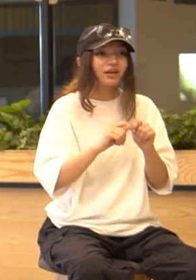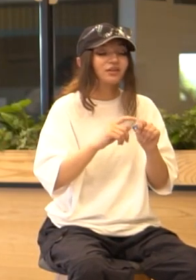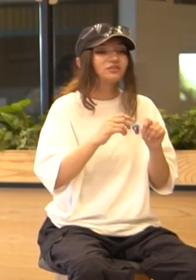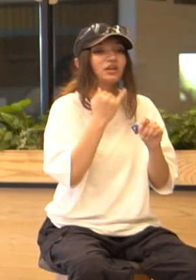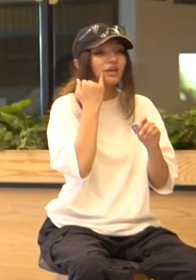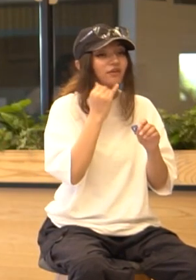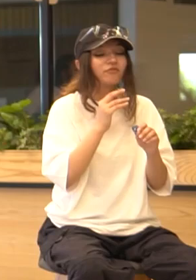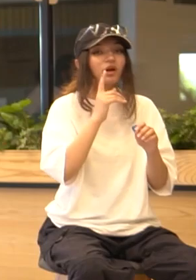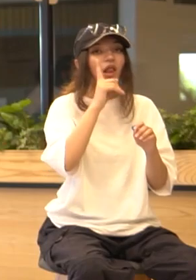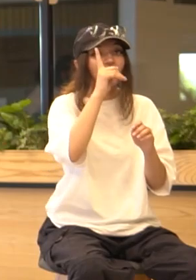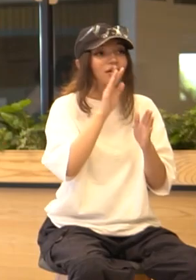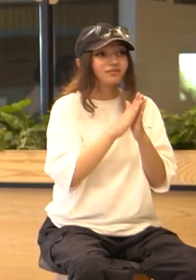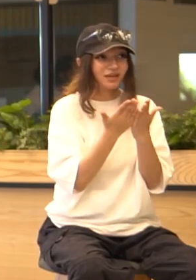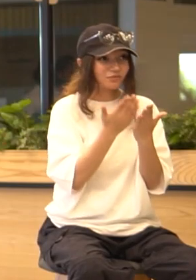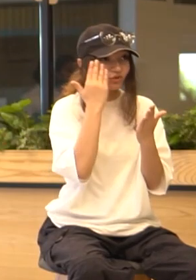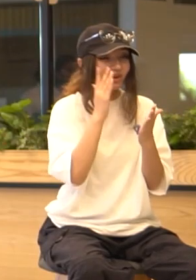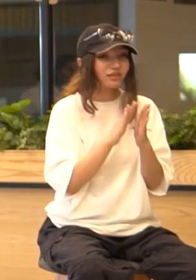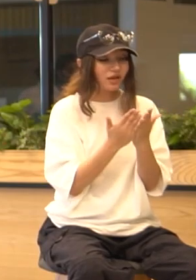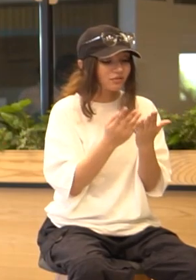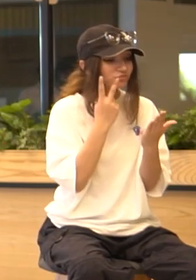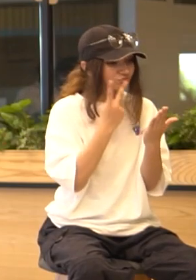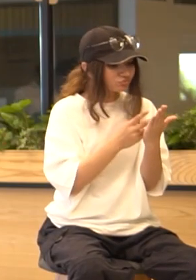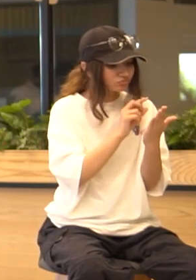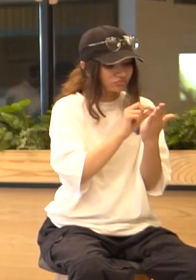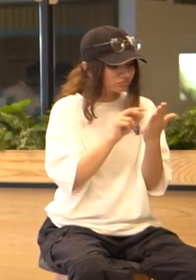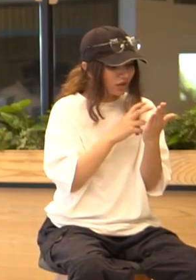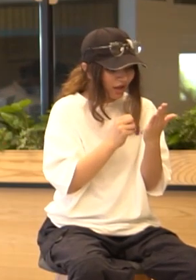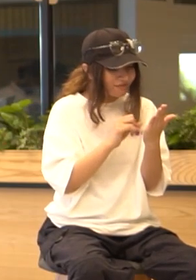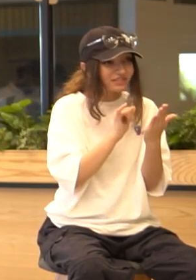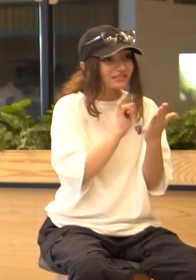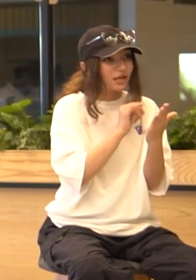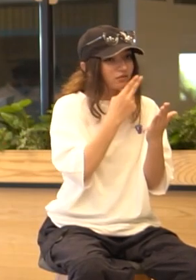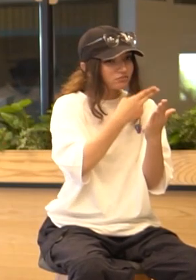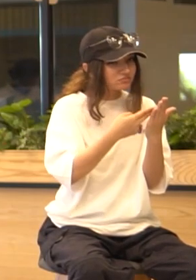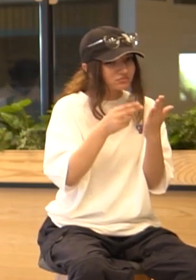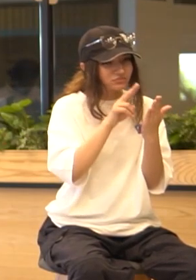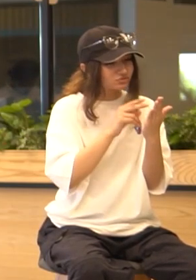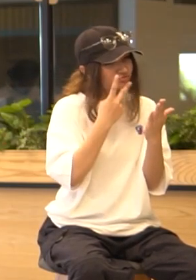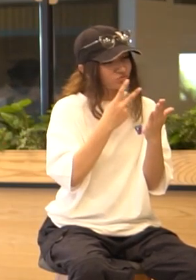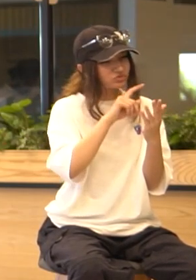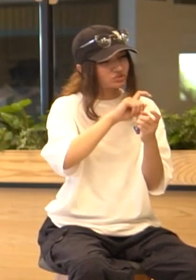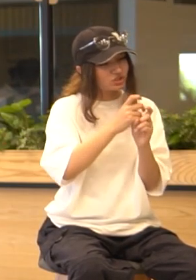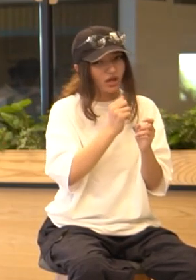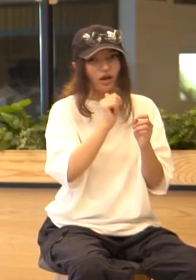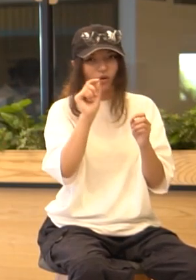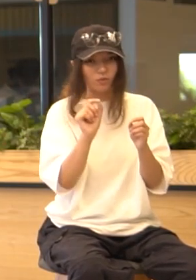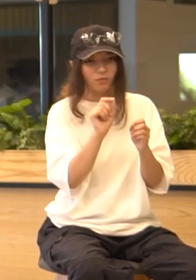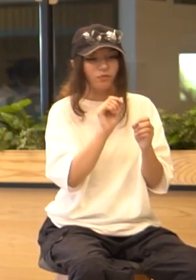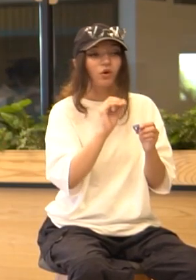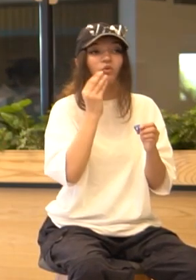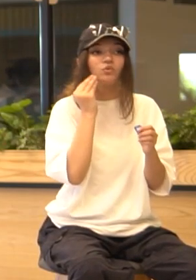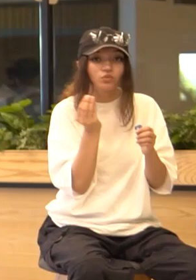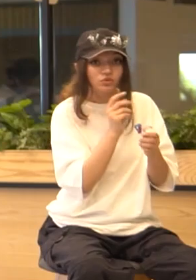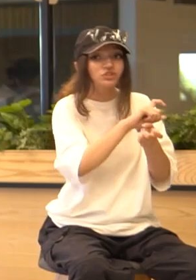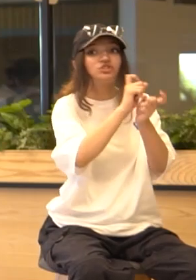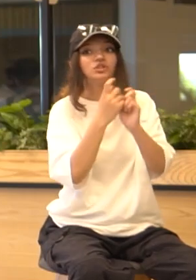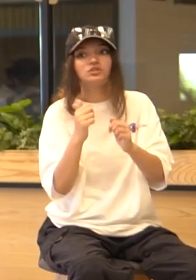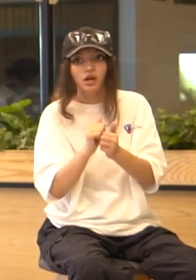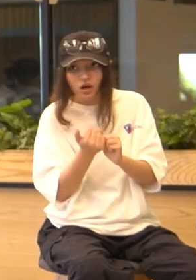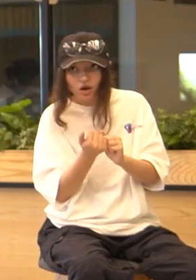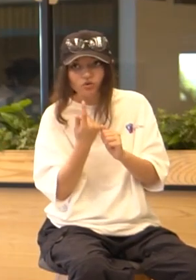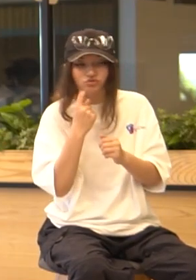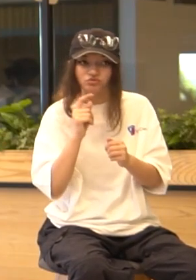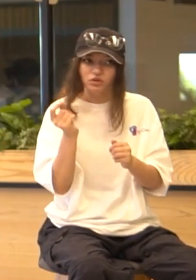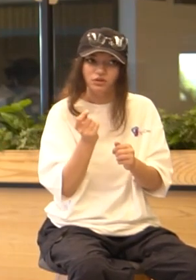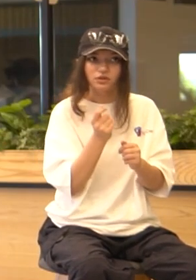it. I would start with like very basic geometric shapes. I would try organic. And I was like, I was not good at